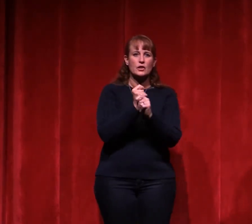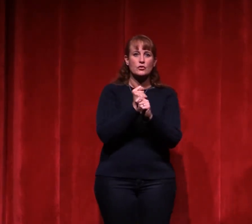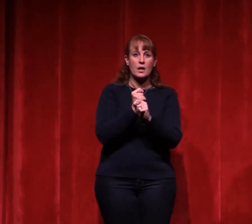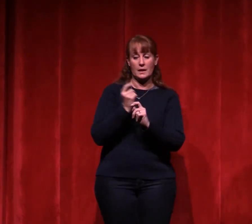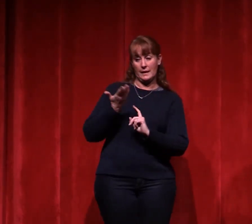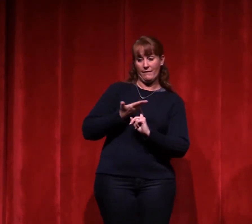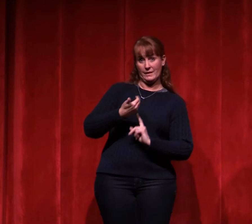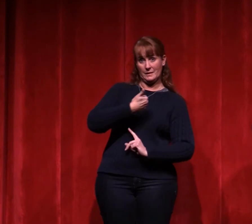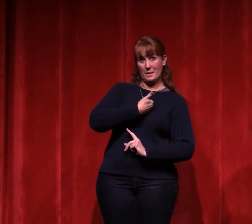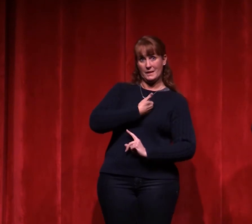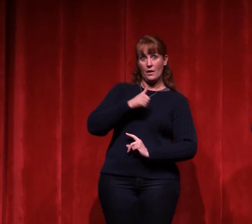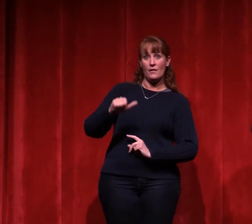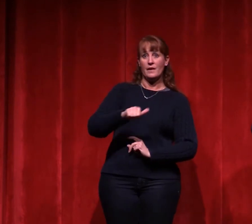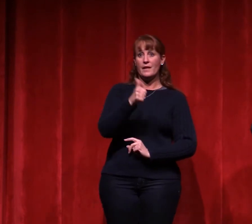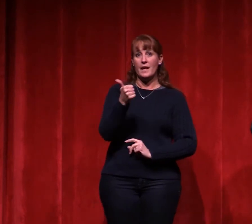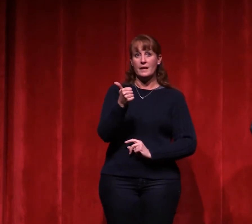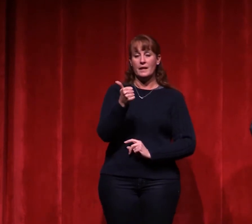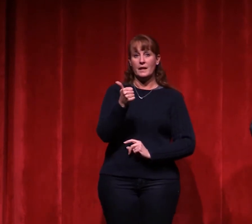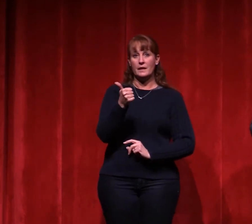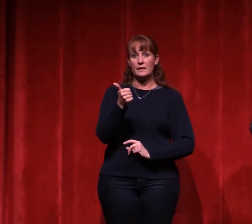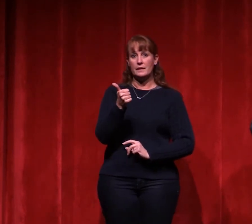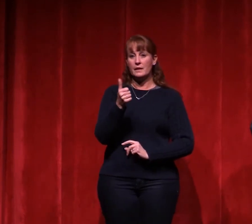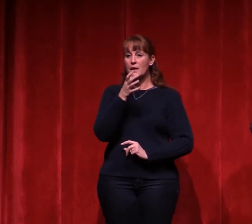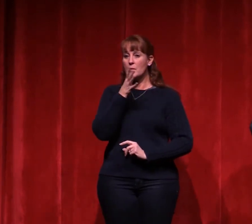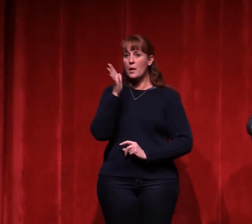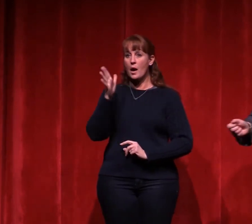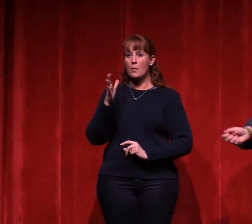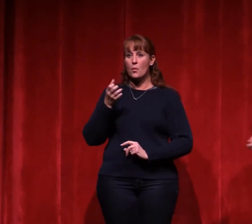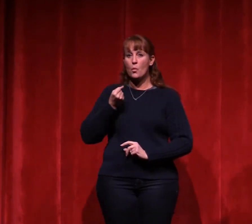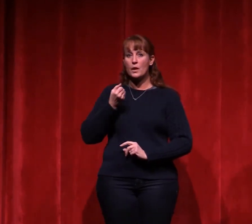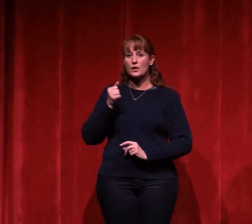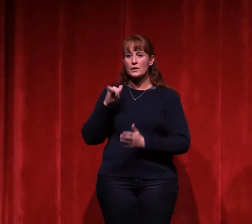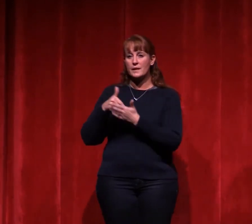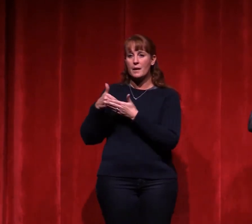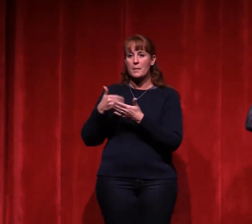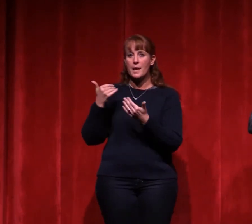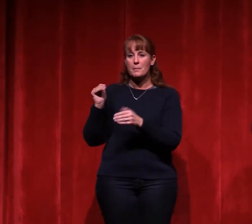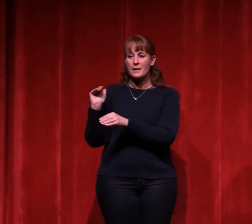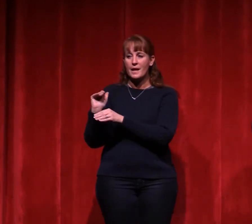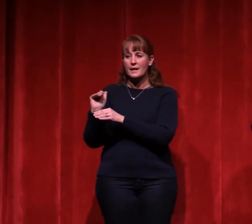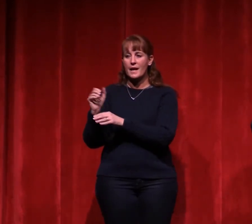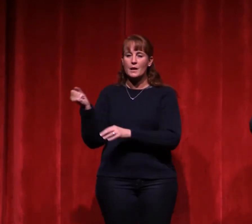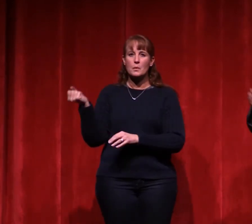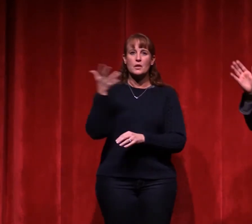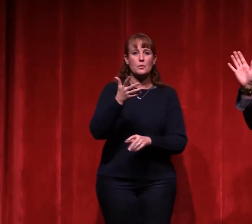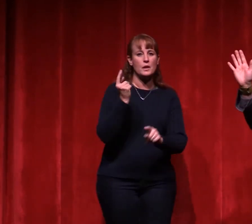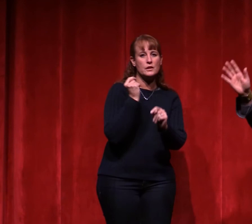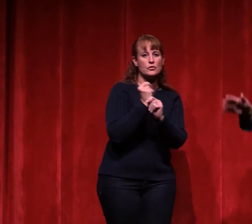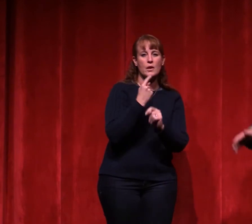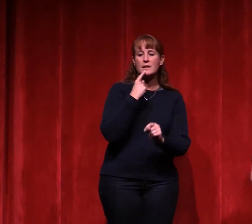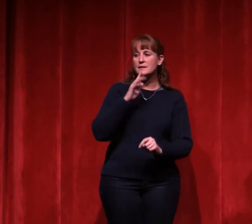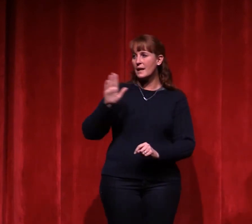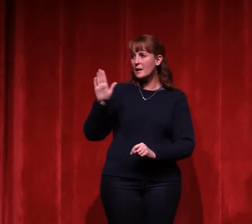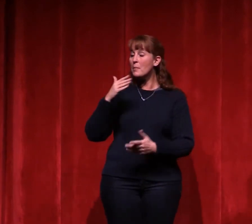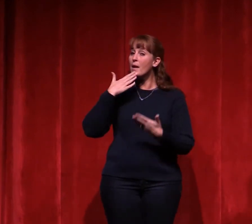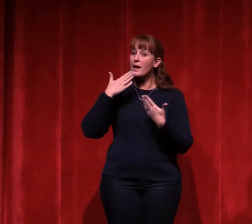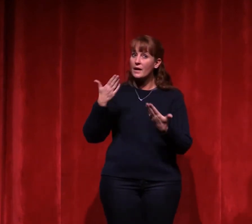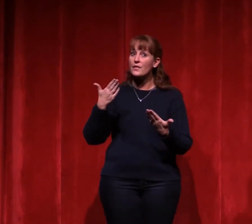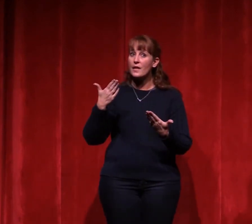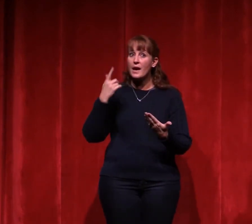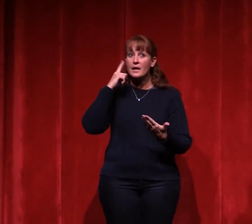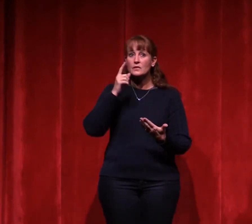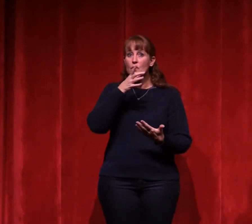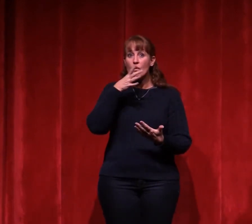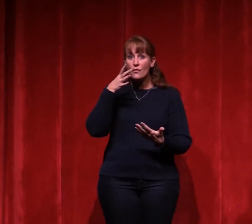convincing ourselves that another doe would nurse that fawn tonight, and threw it in the back of the truck, saying goodbye and thanks to